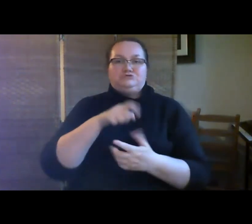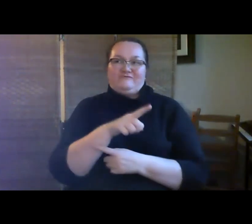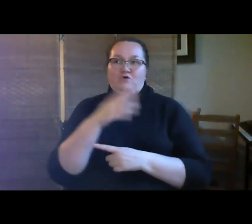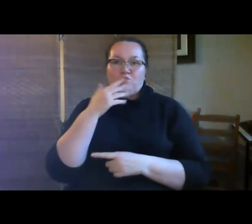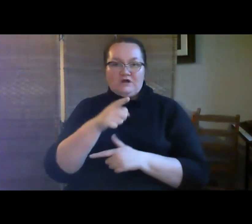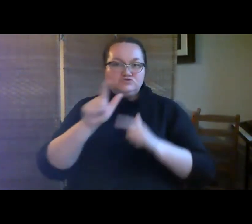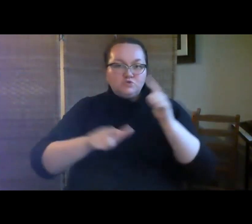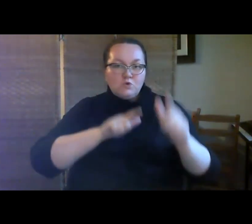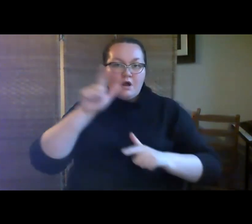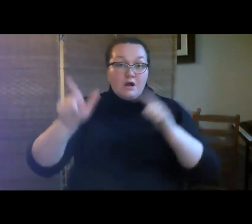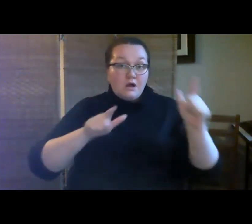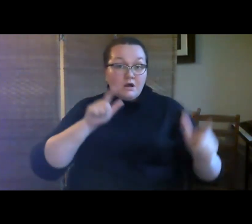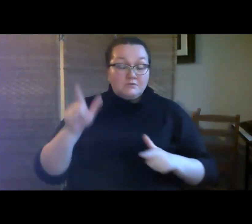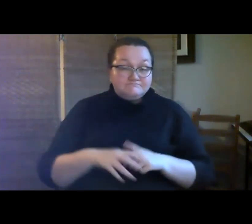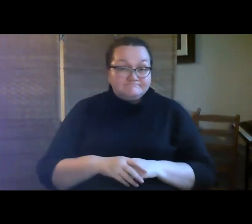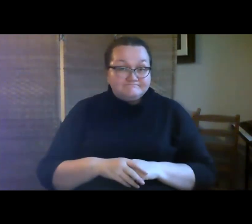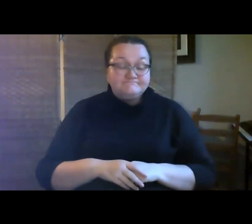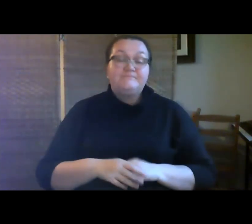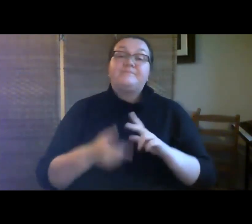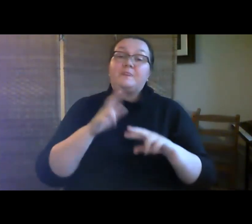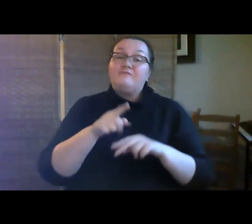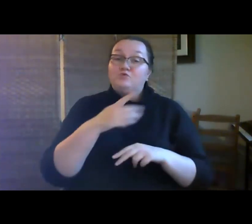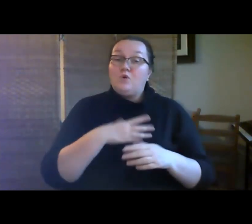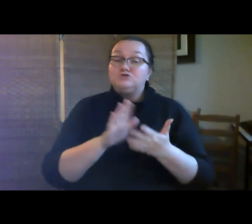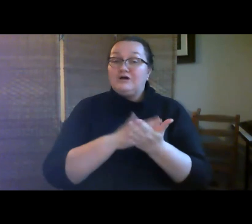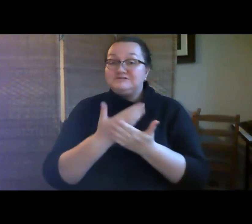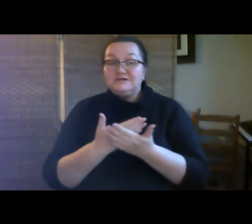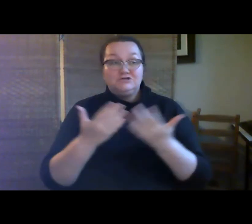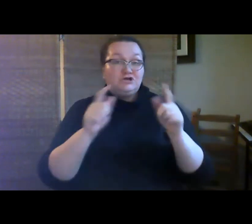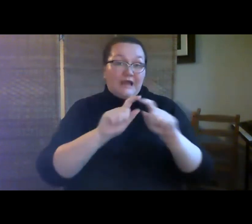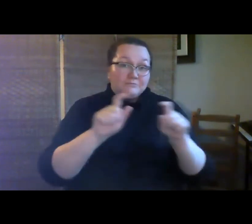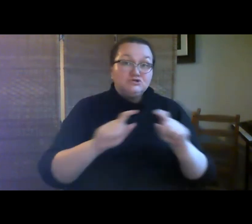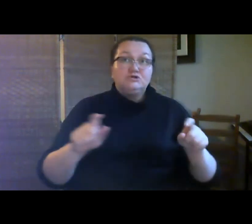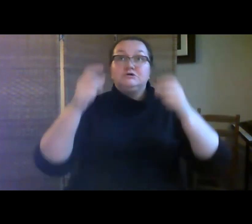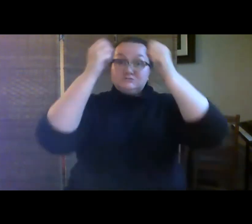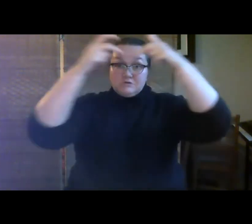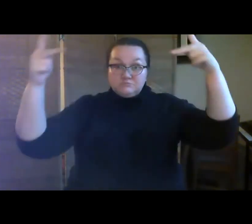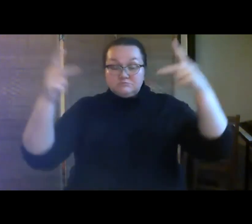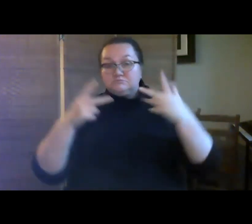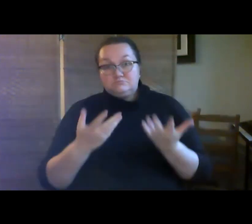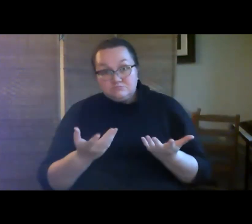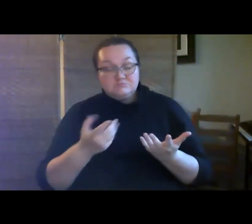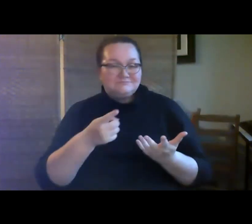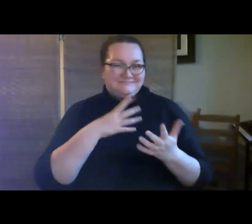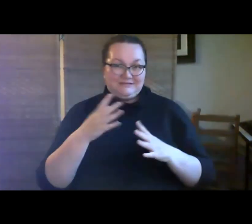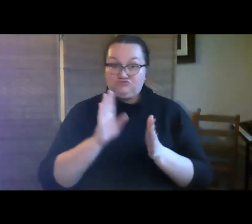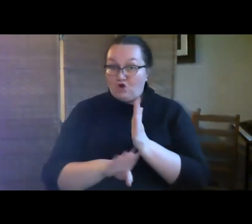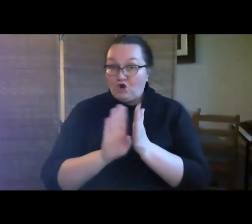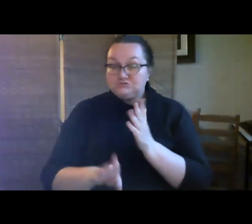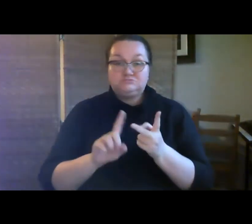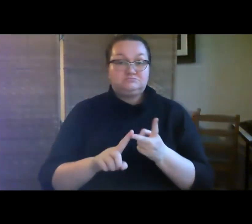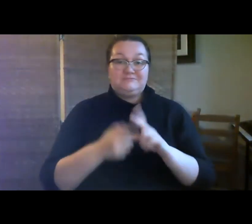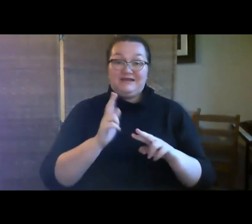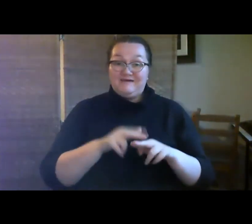to have translation with captions or super titles, you need to rehearse this. If you're having sign language interpretation, you need